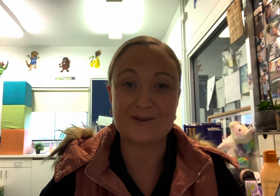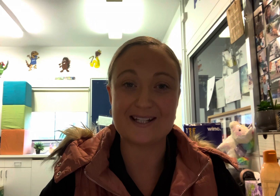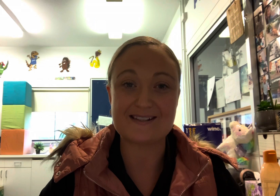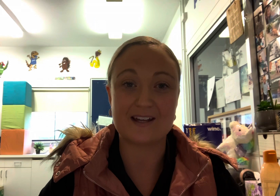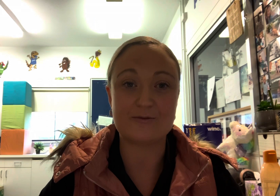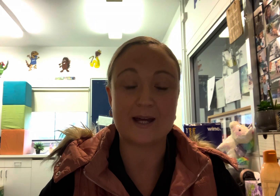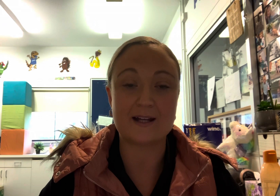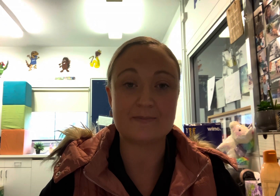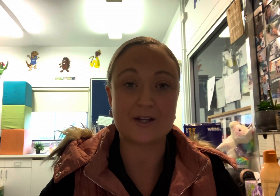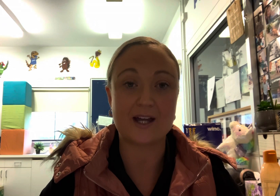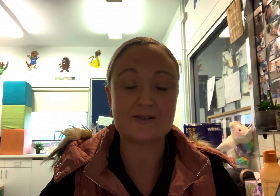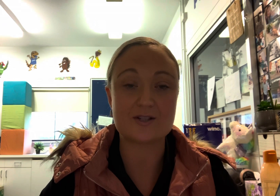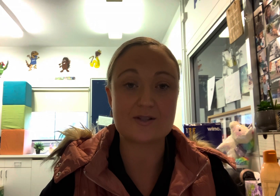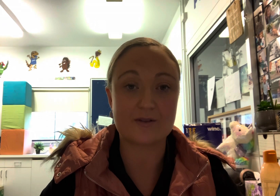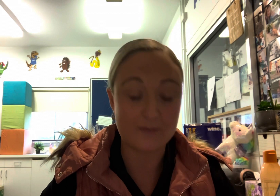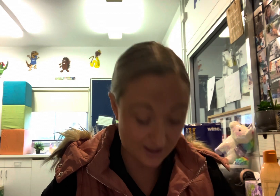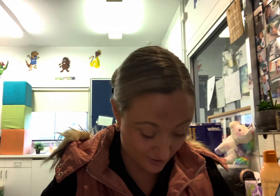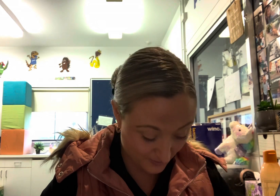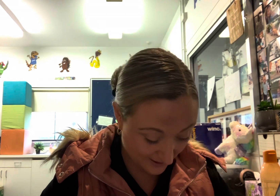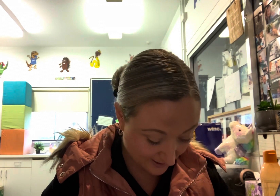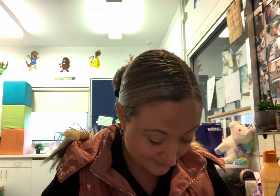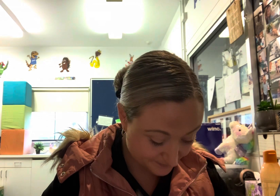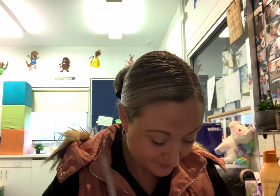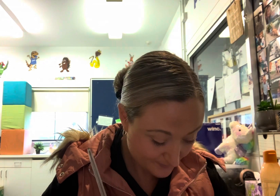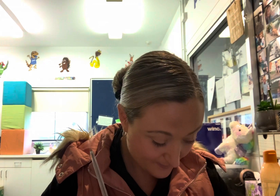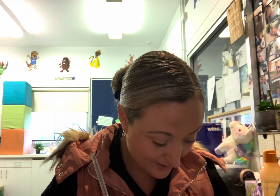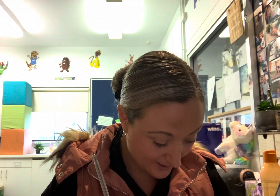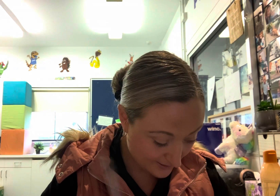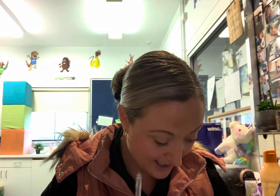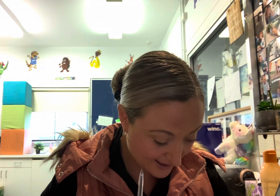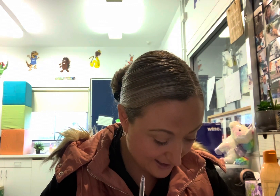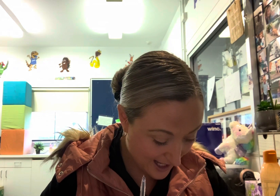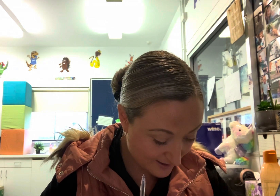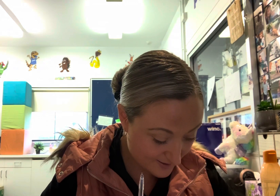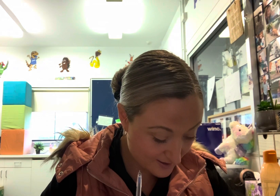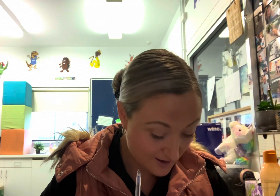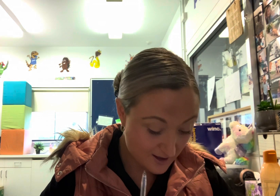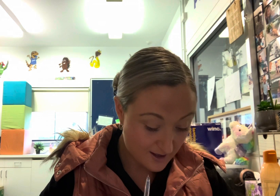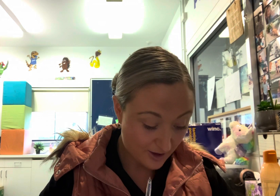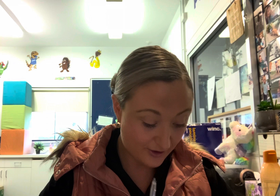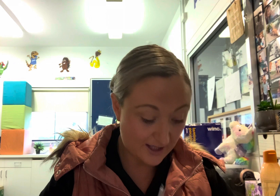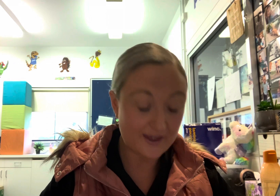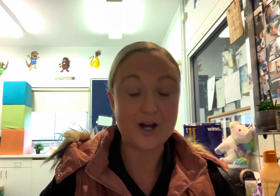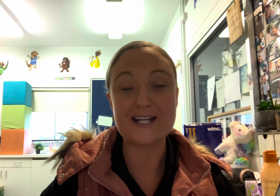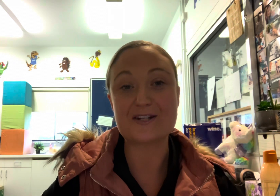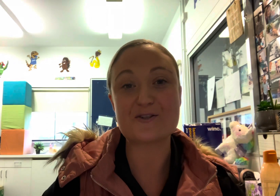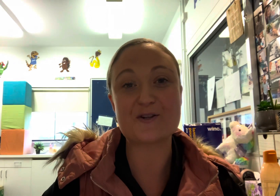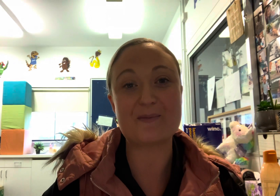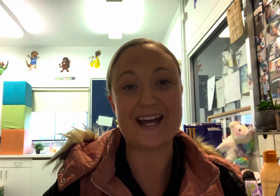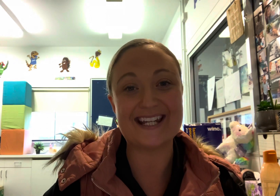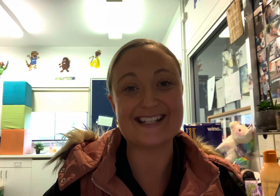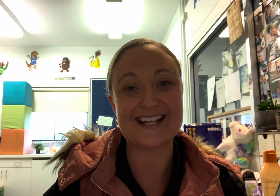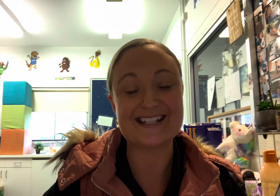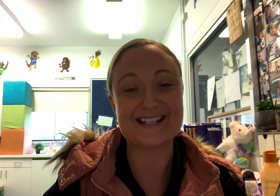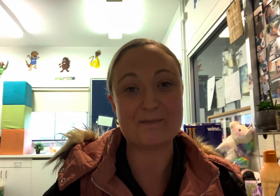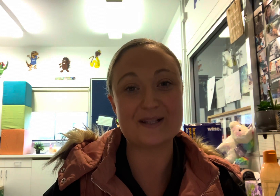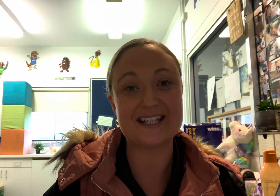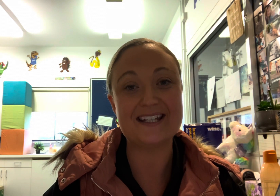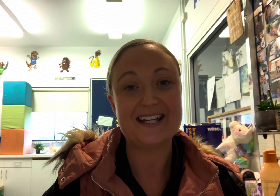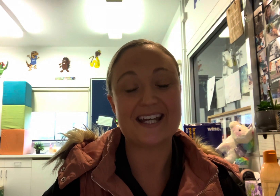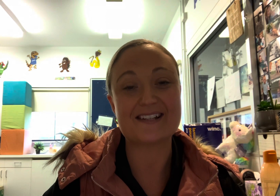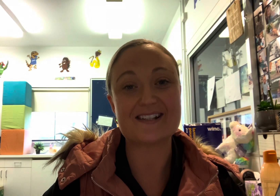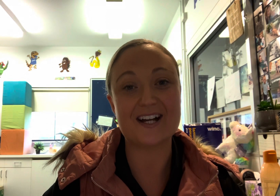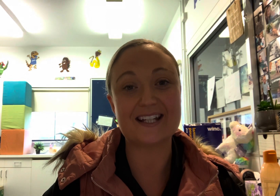so in a safe manner, okay? So just a reminder about that. Lucky last thing that I needed to talk about is